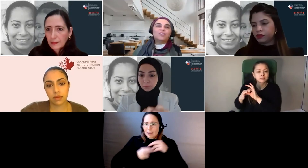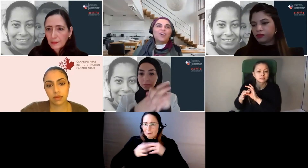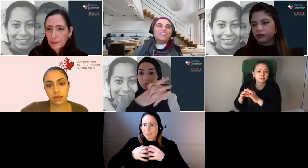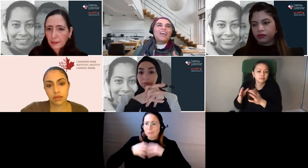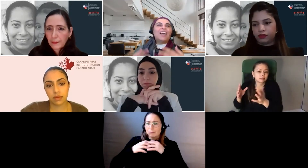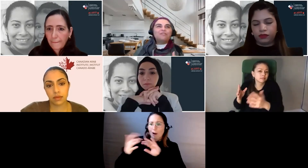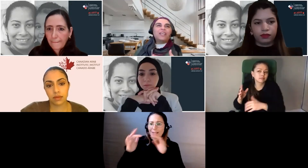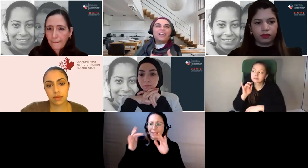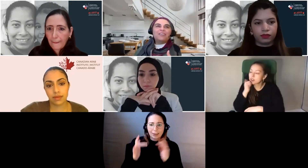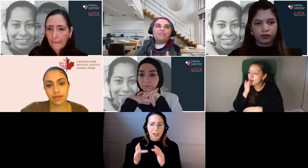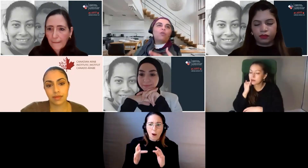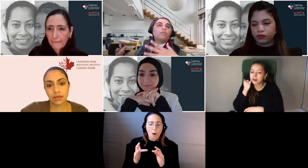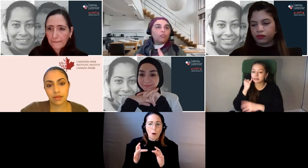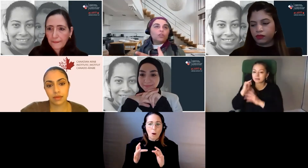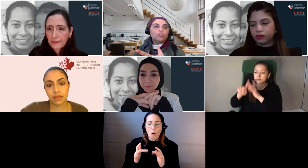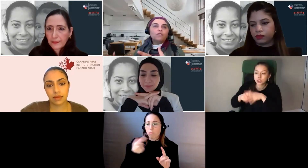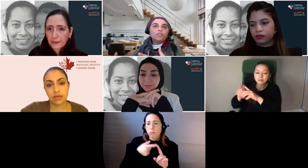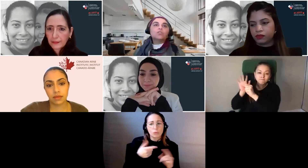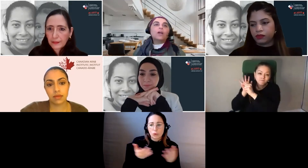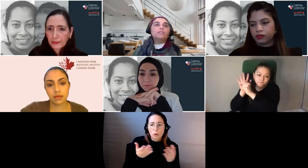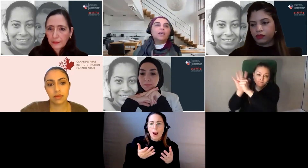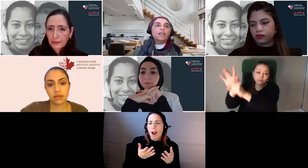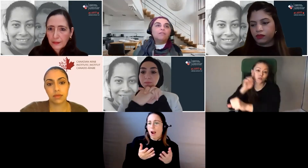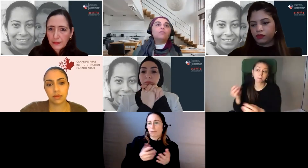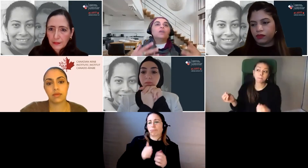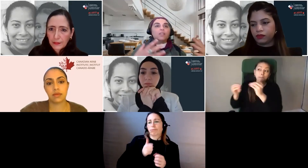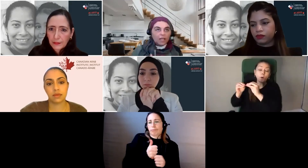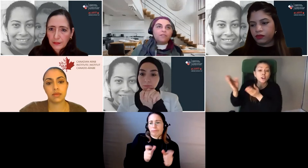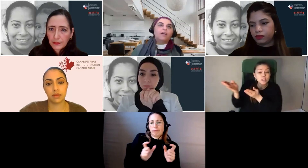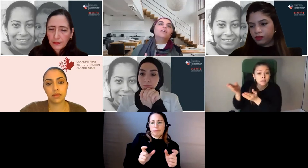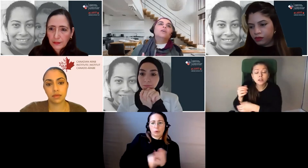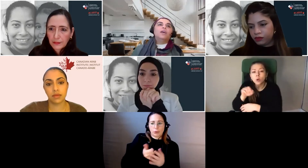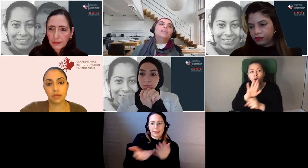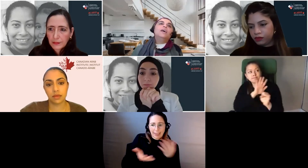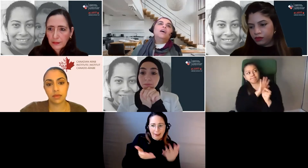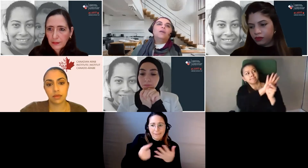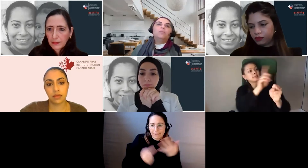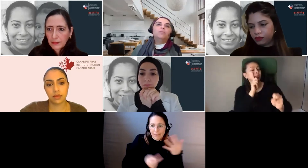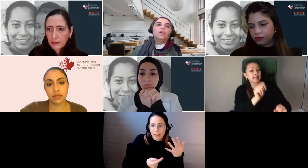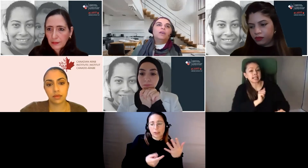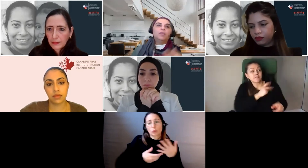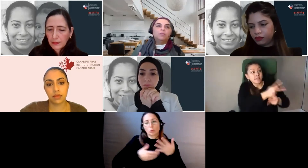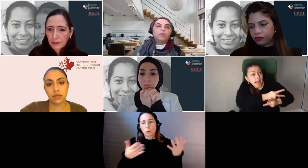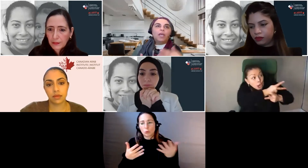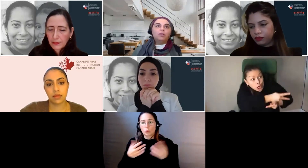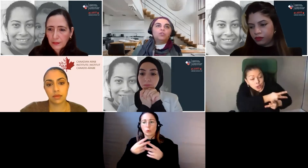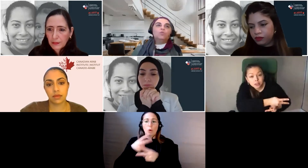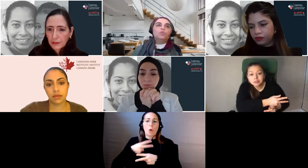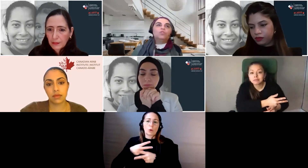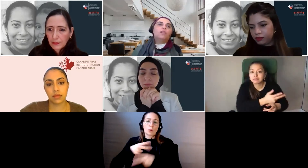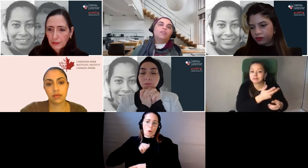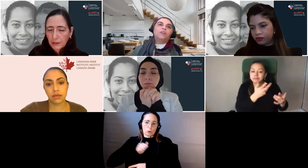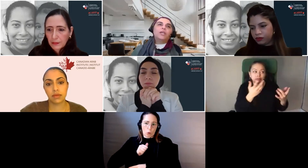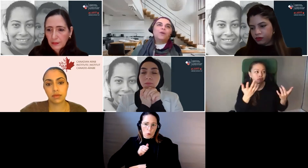to start advocating for further services or advocating for self-care, right? I mean, being able to